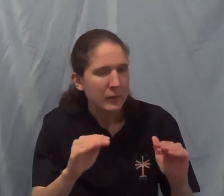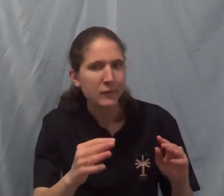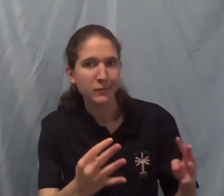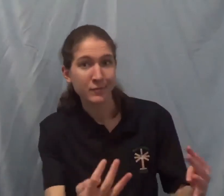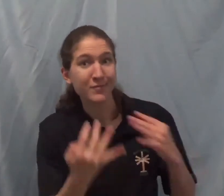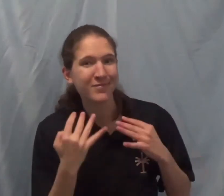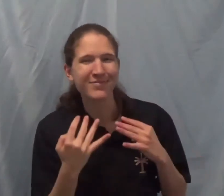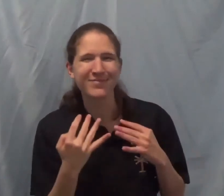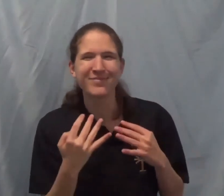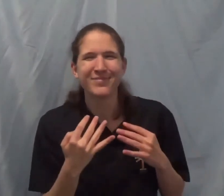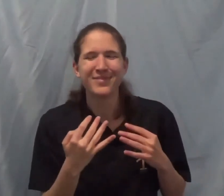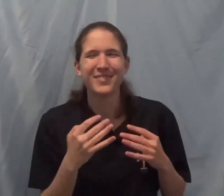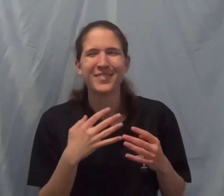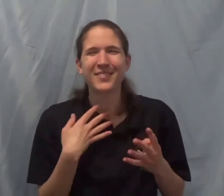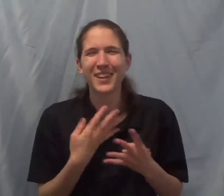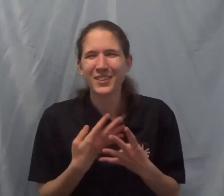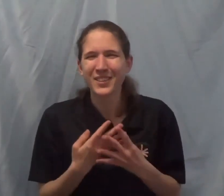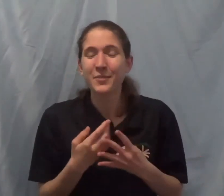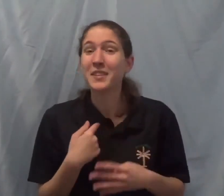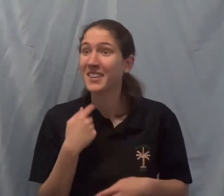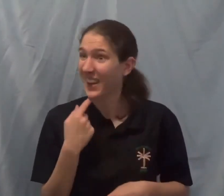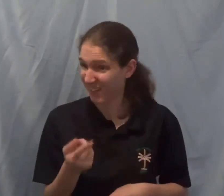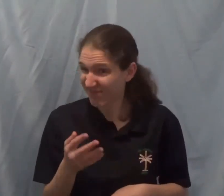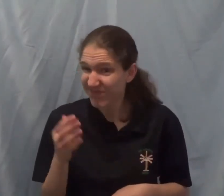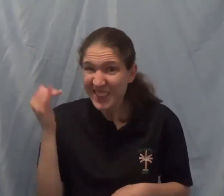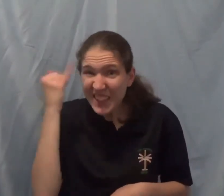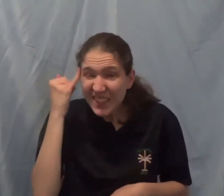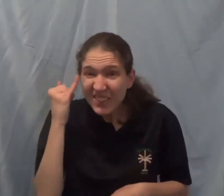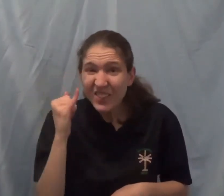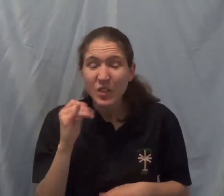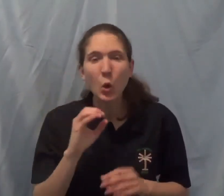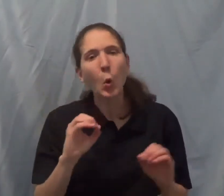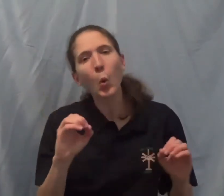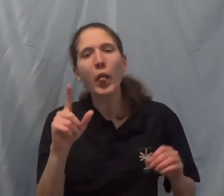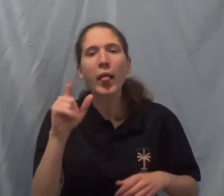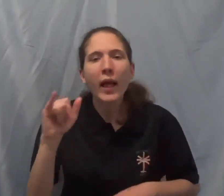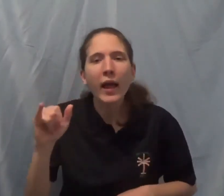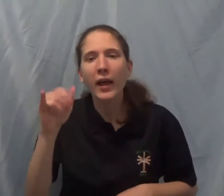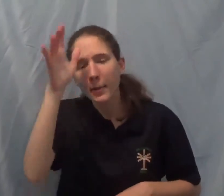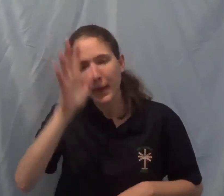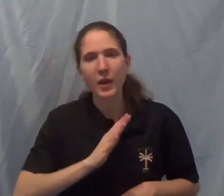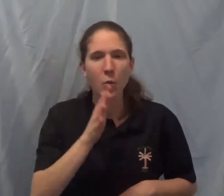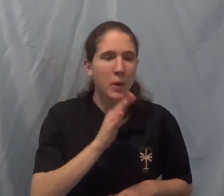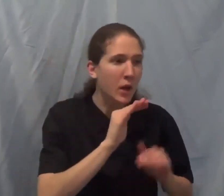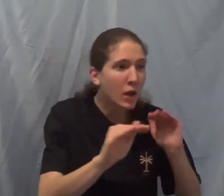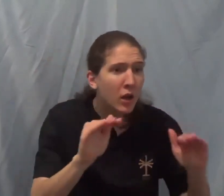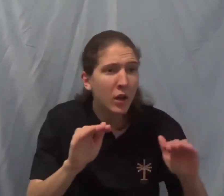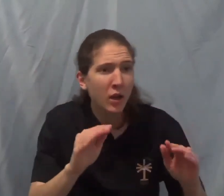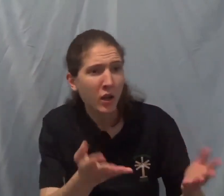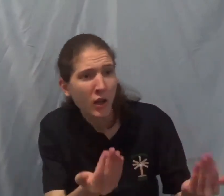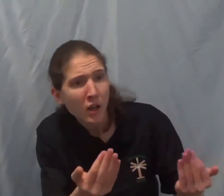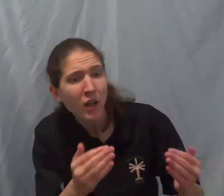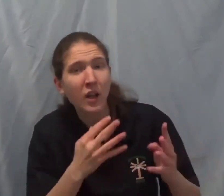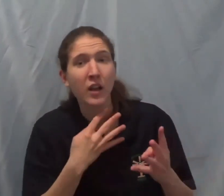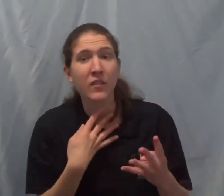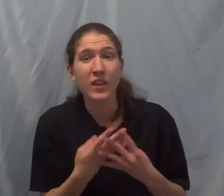men, bringing people. And St. Josemaria said, well, you got to kill our priests with work. So, I think a lot of